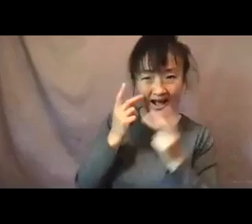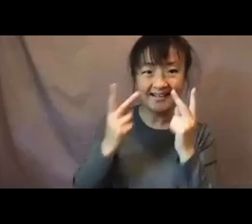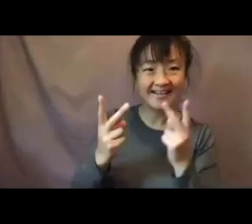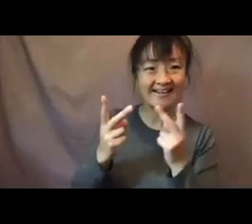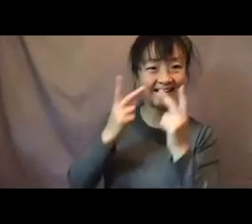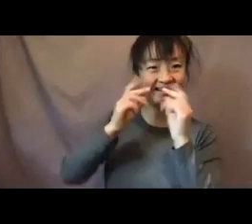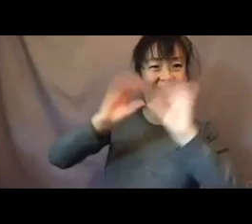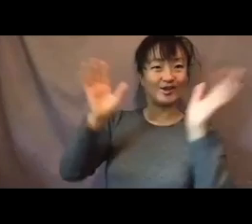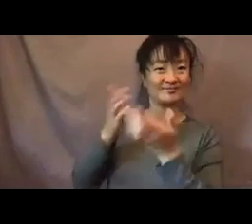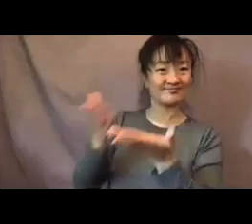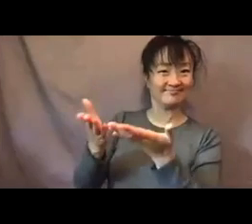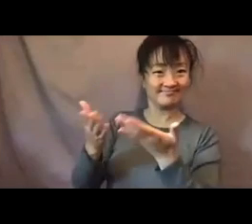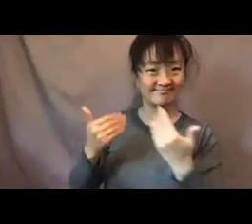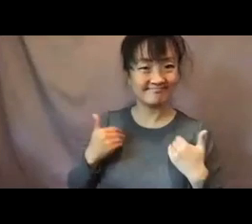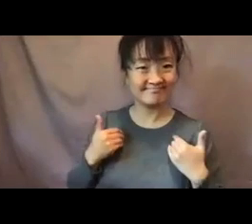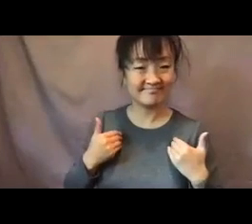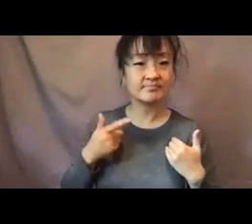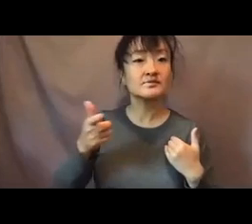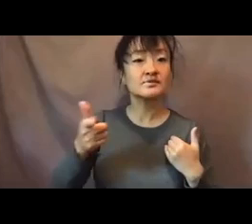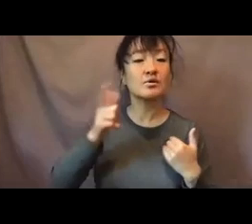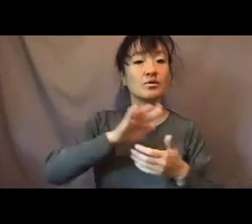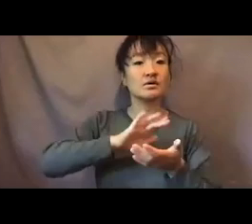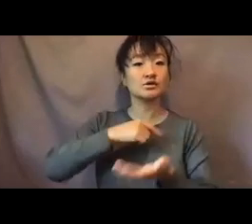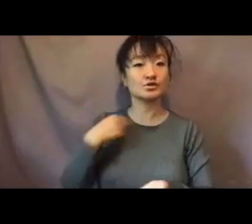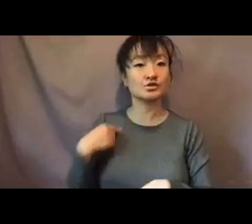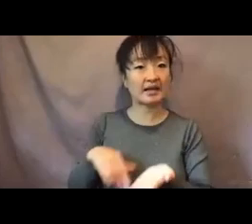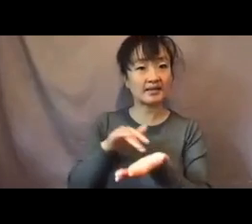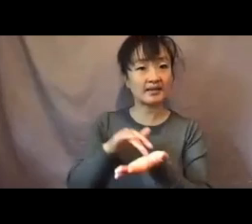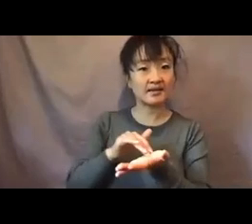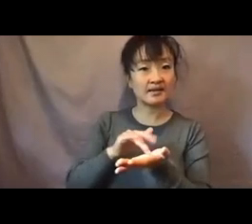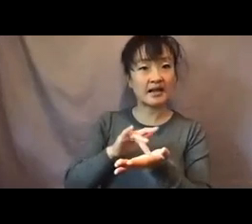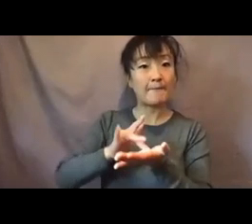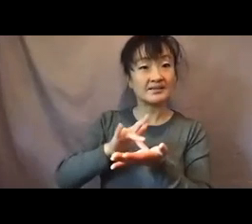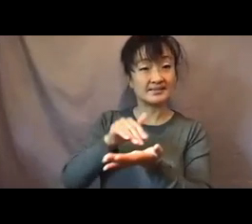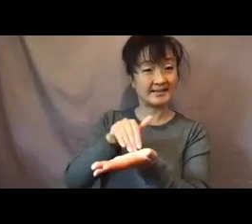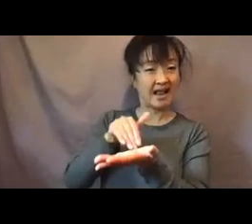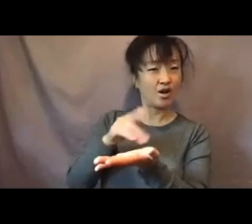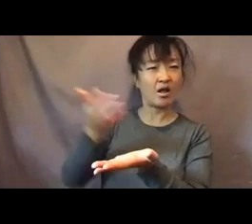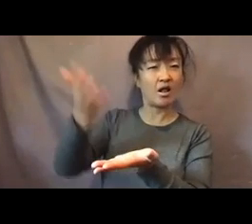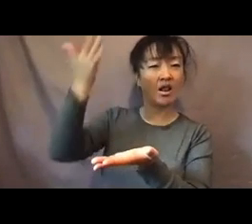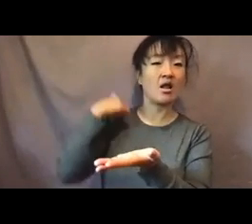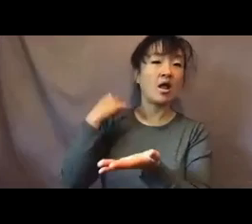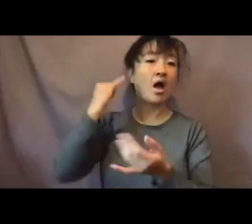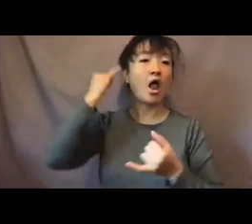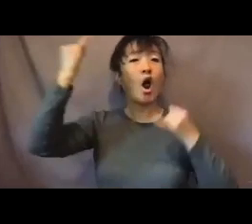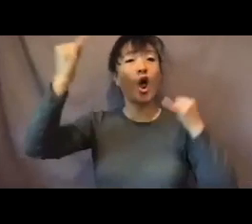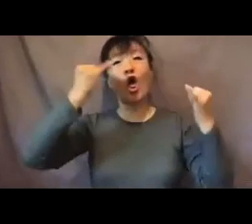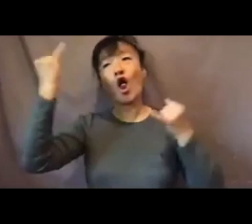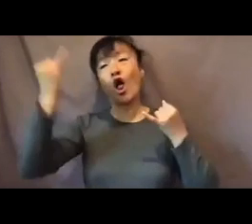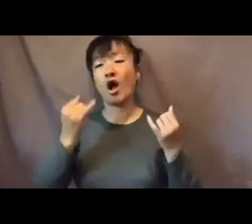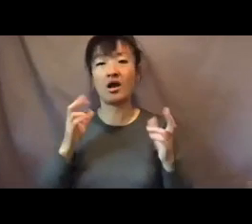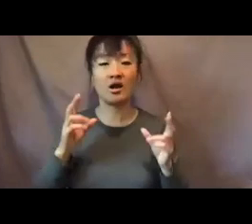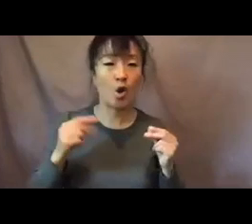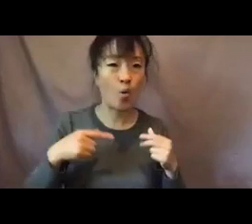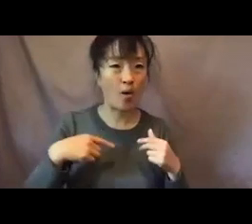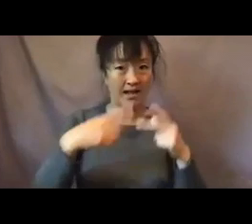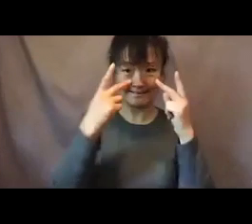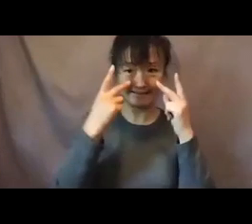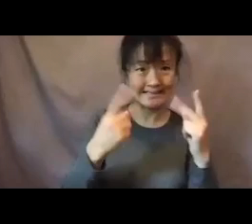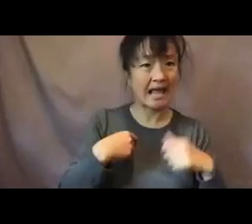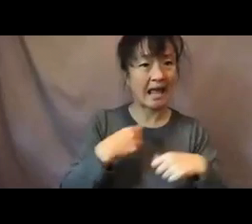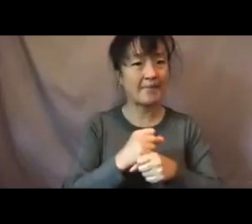doctors of ancient times and today were not just imaginary. They weren't just imagining things. If I could see it, then I can make it. Now, that's an